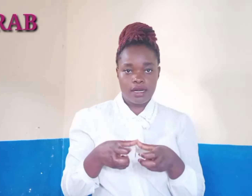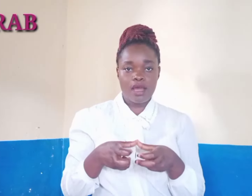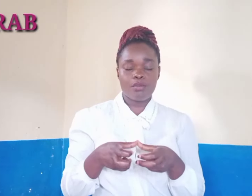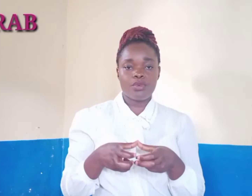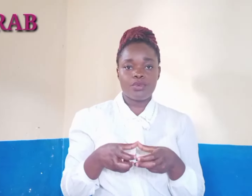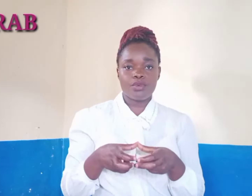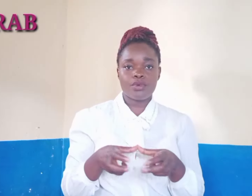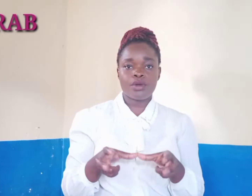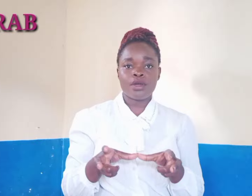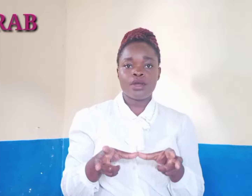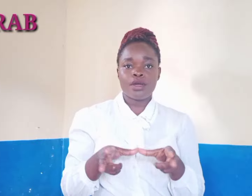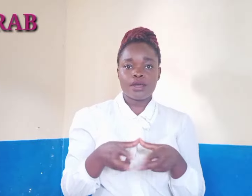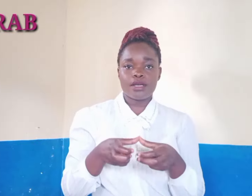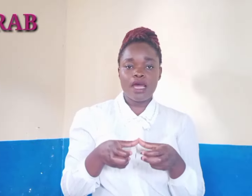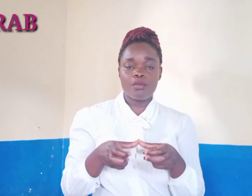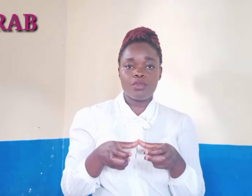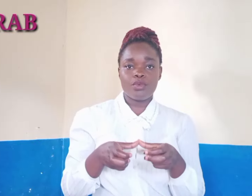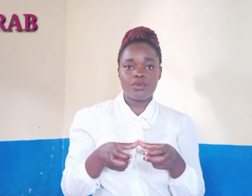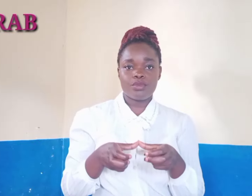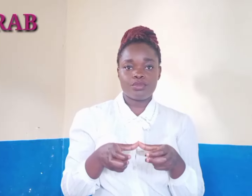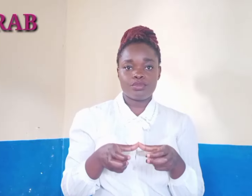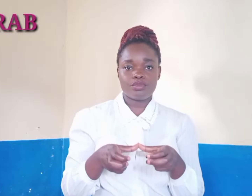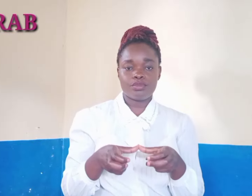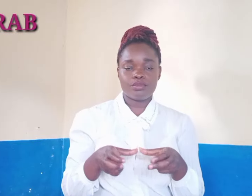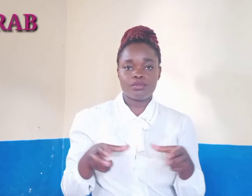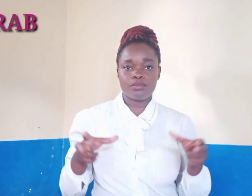Crab. Crab.